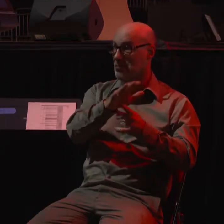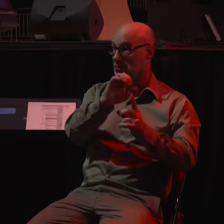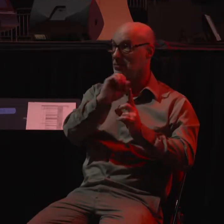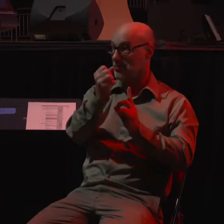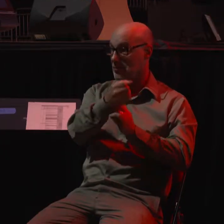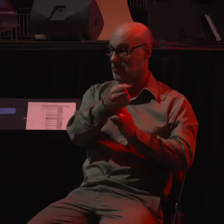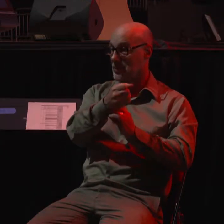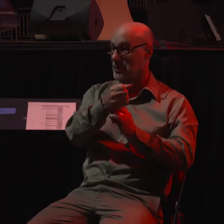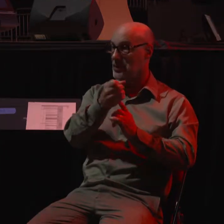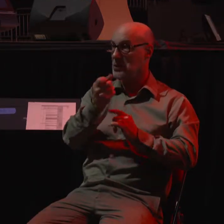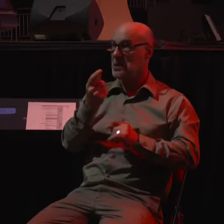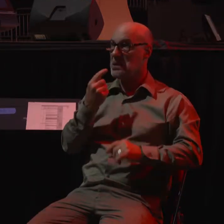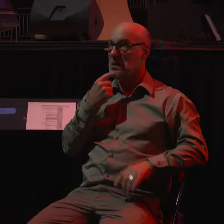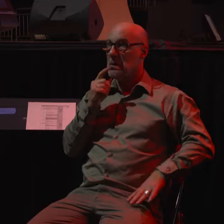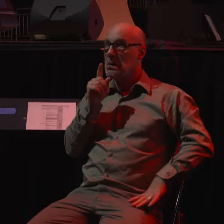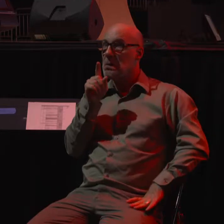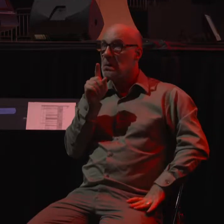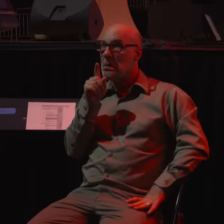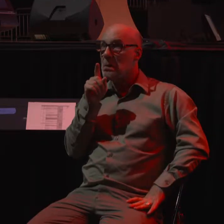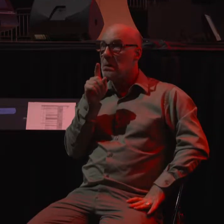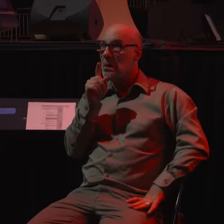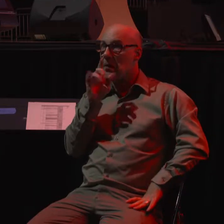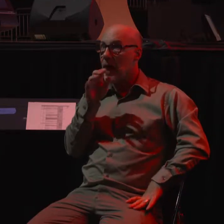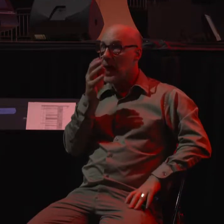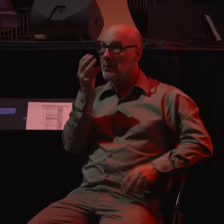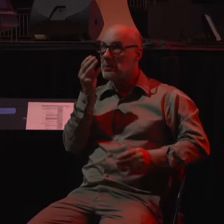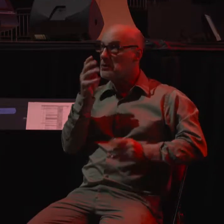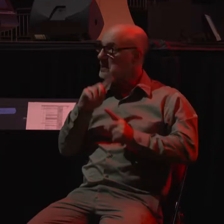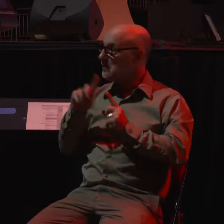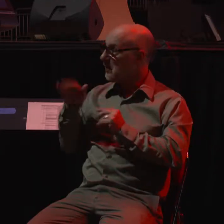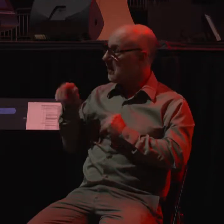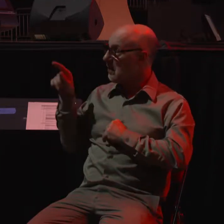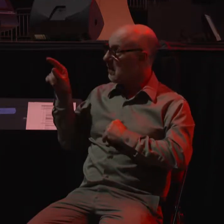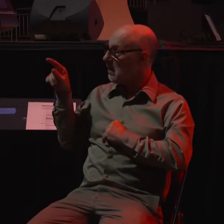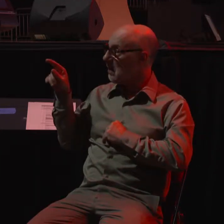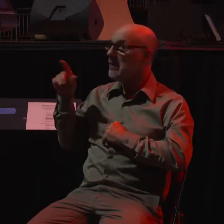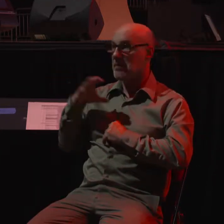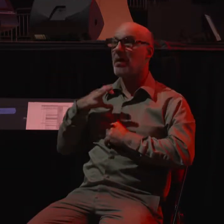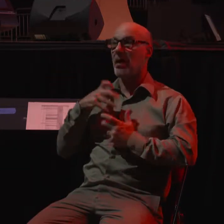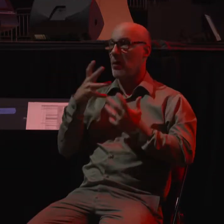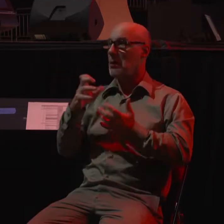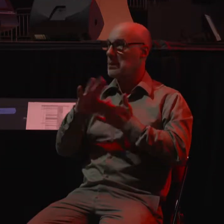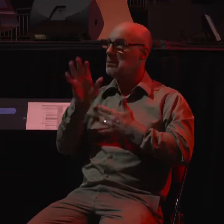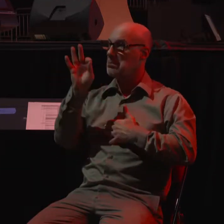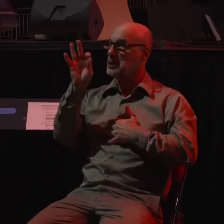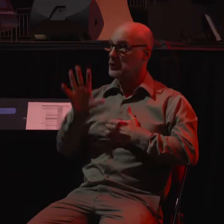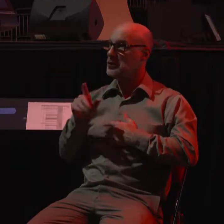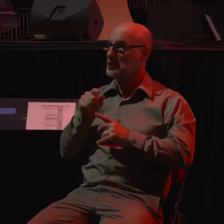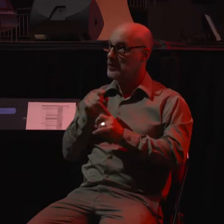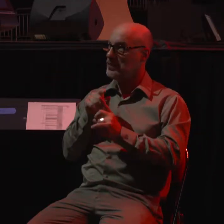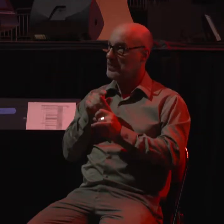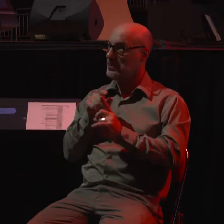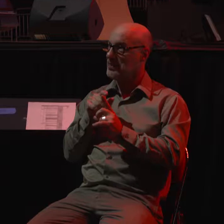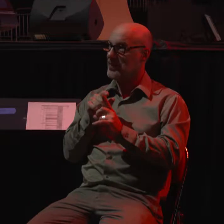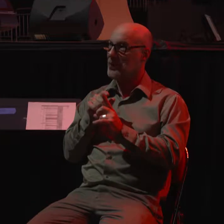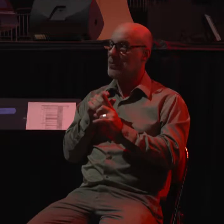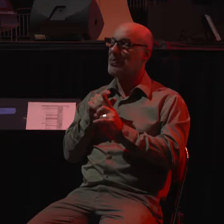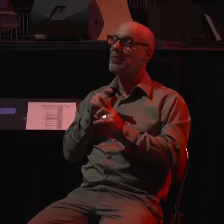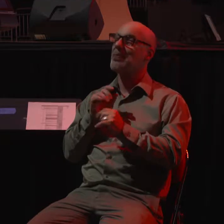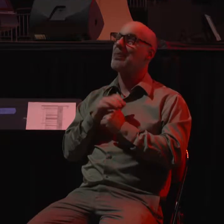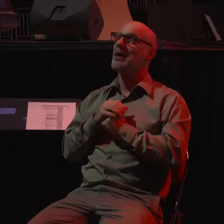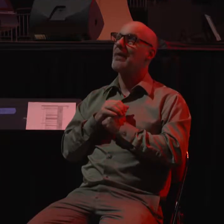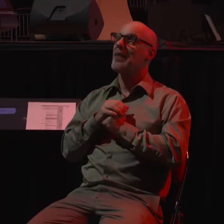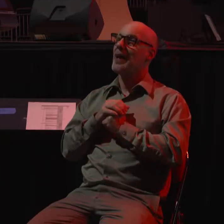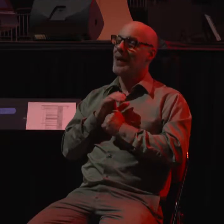he sort of said, well, look, if this is what ministry is, then I want to be a minister, you know? And that's, and in many ways, that was a kind of